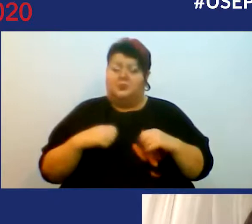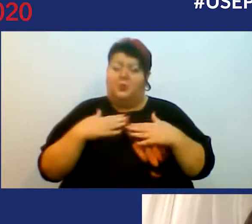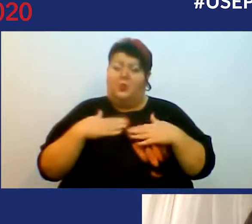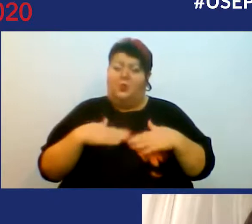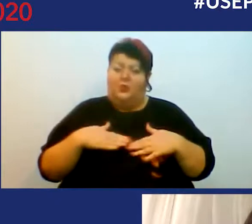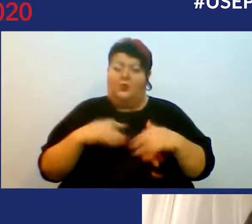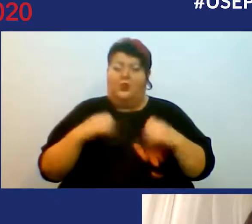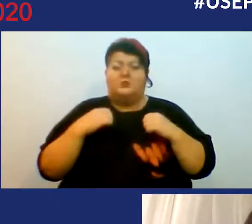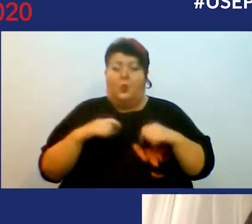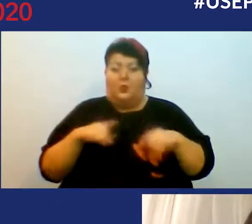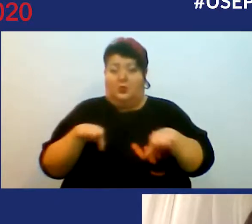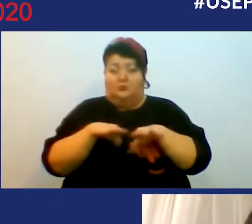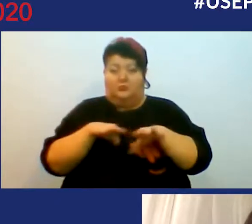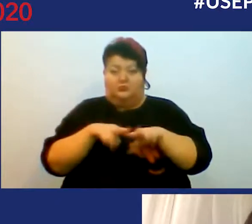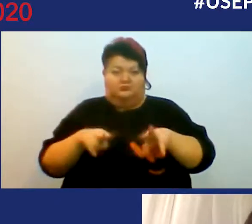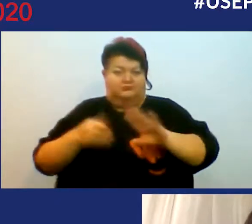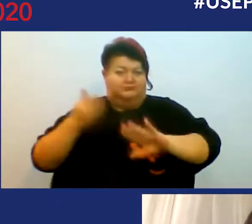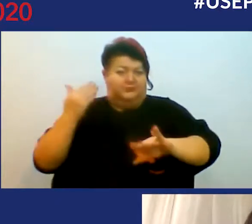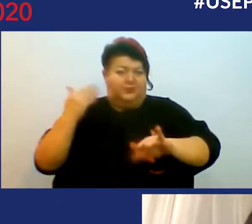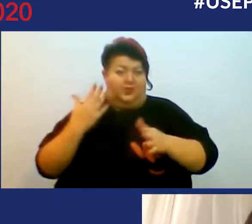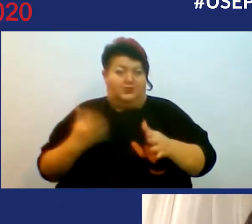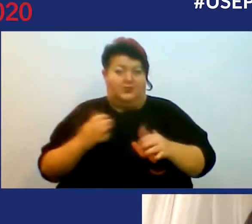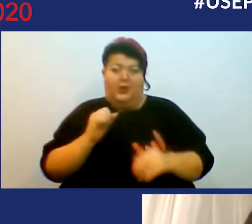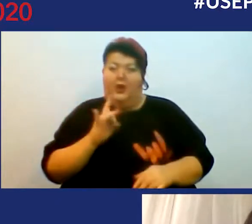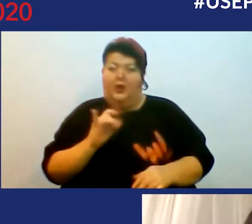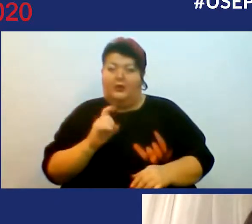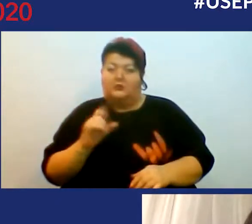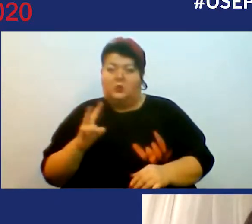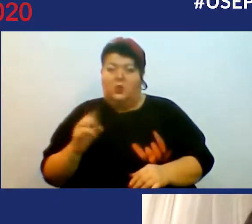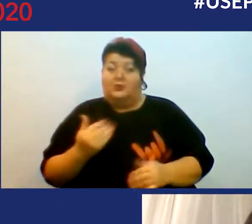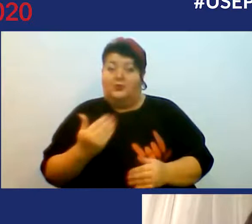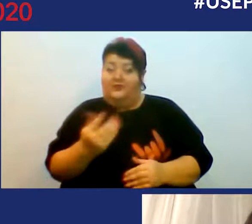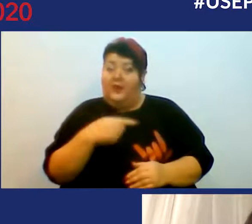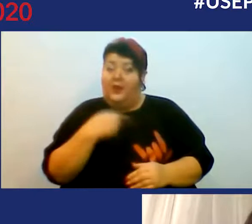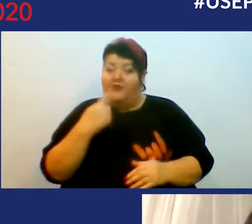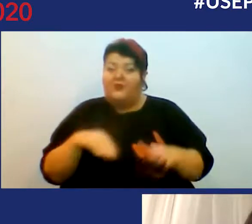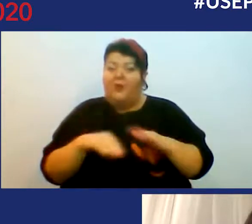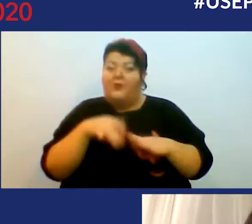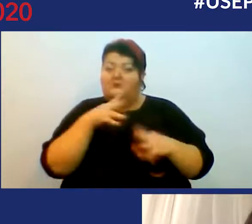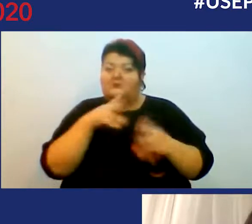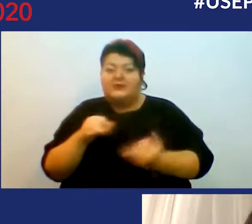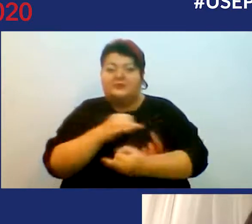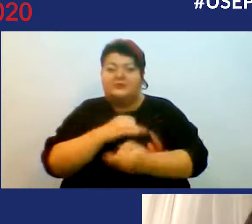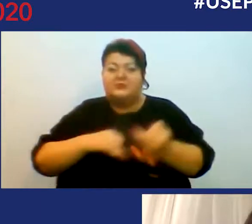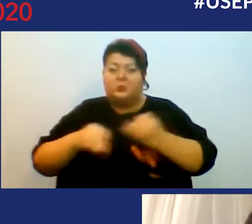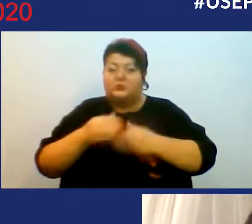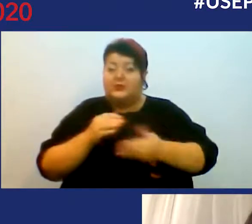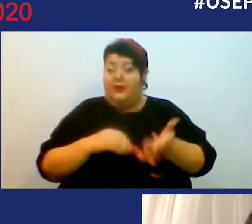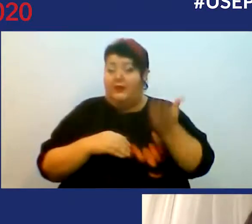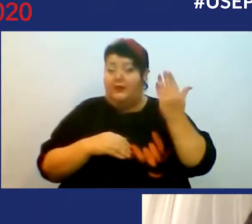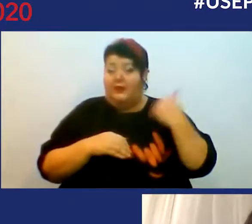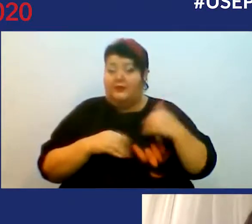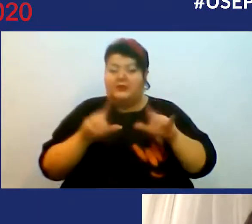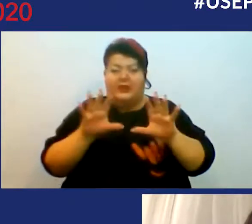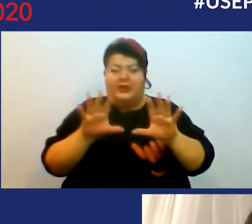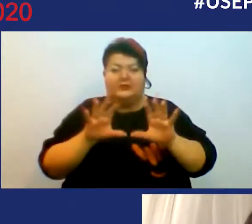Arizona, I know there's some discussion earlier about laws in the US. In Arizona, the law protects voter rights, both